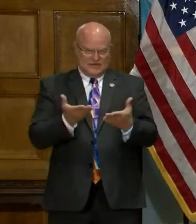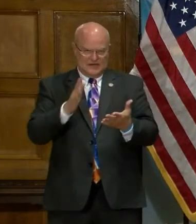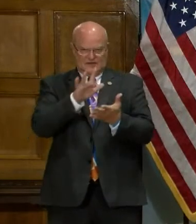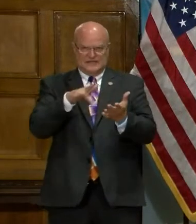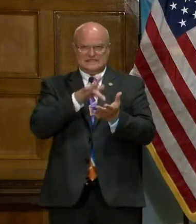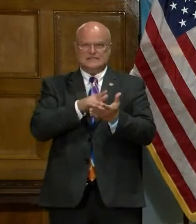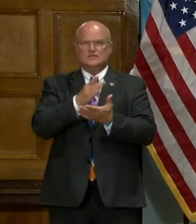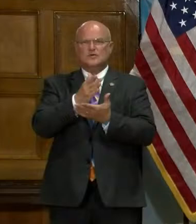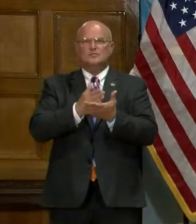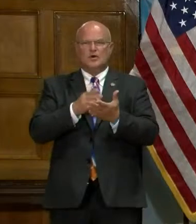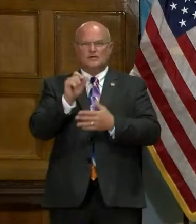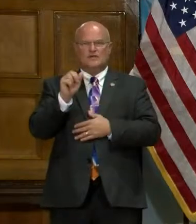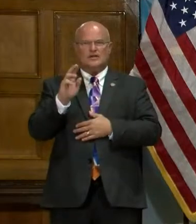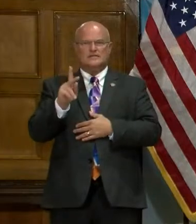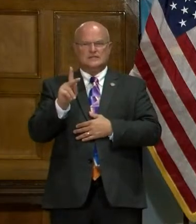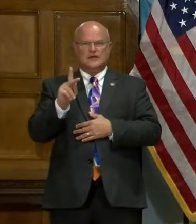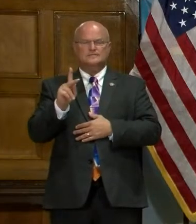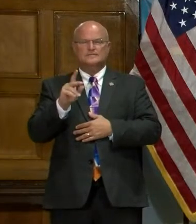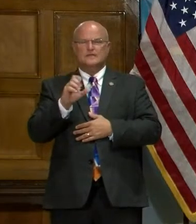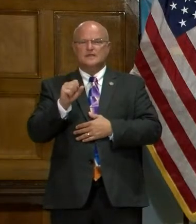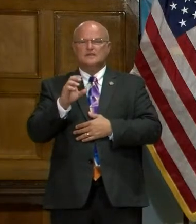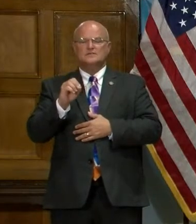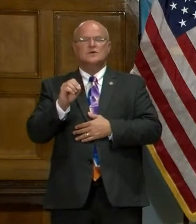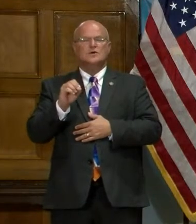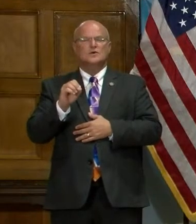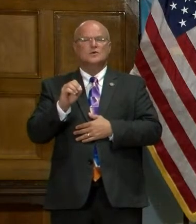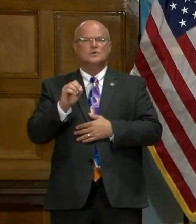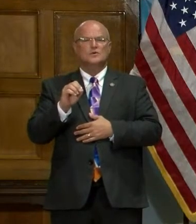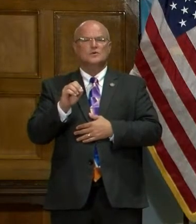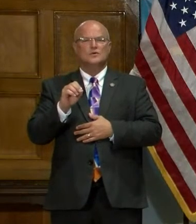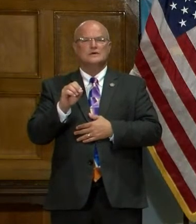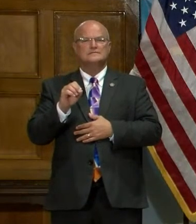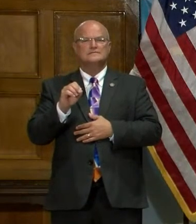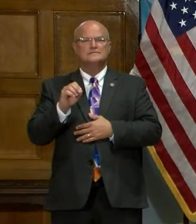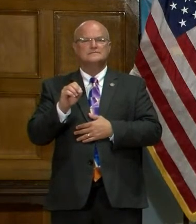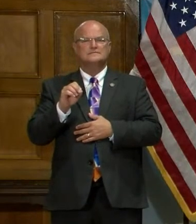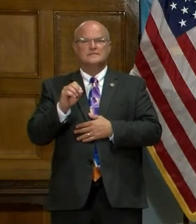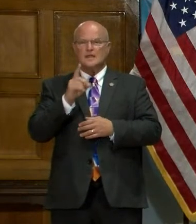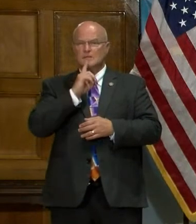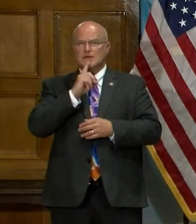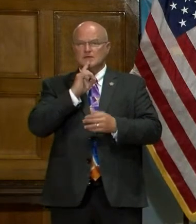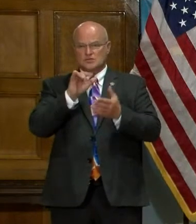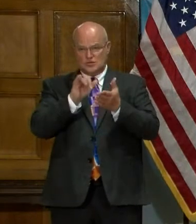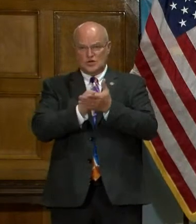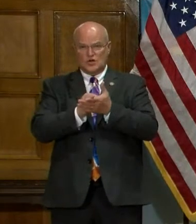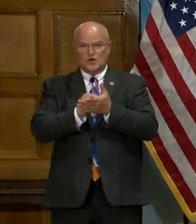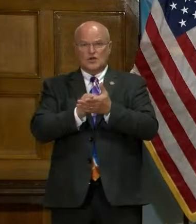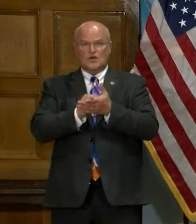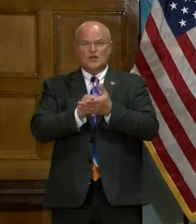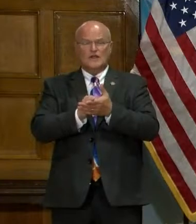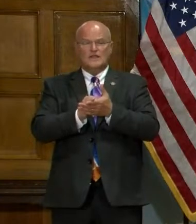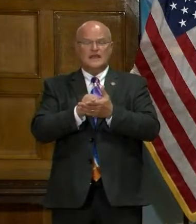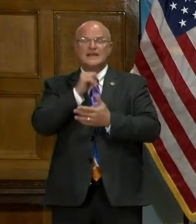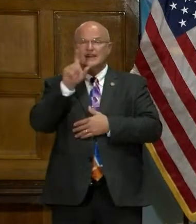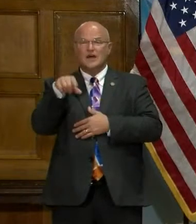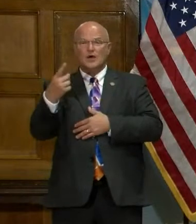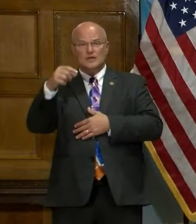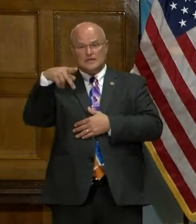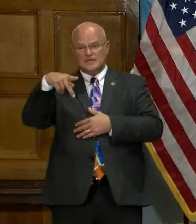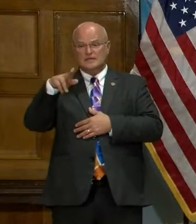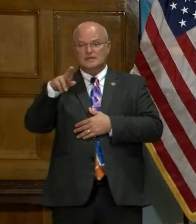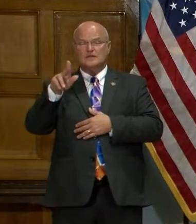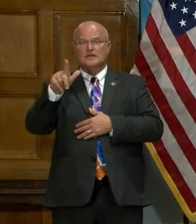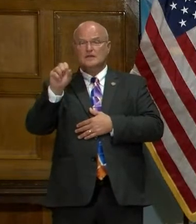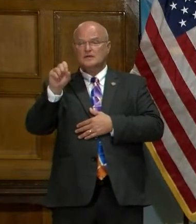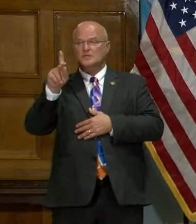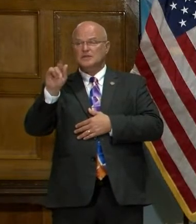in the central part of the state and make sure that not just in Pulaski